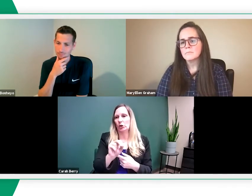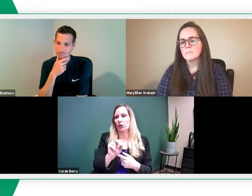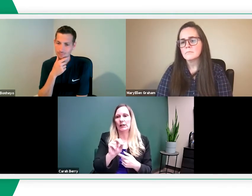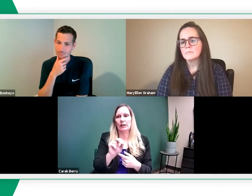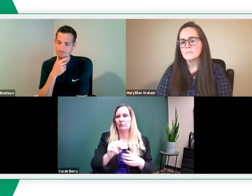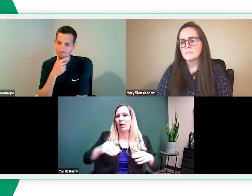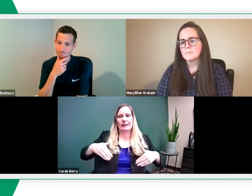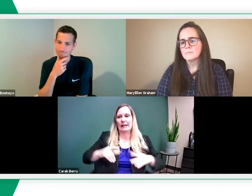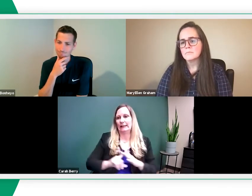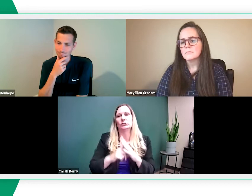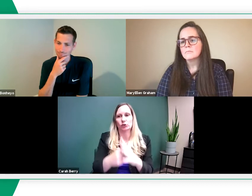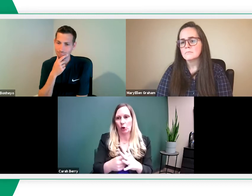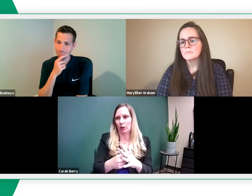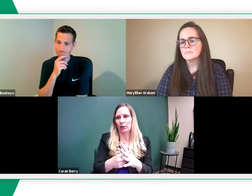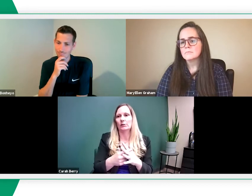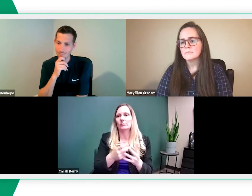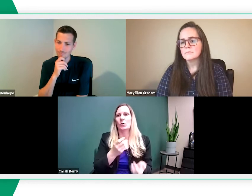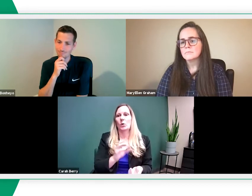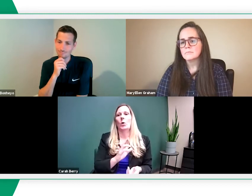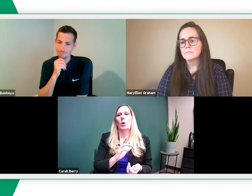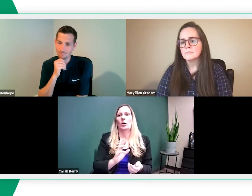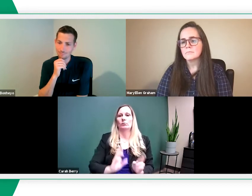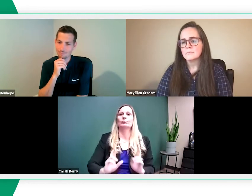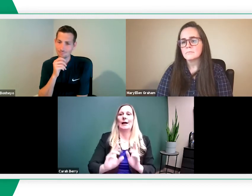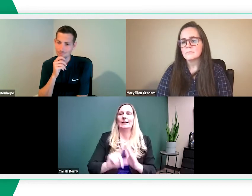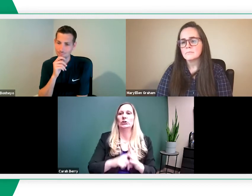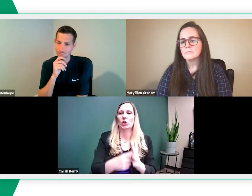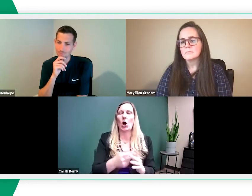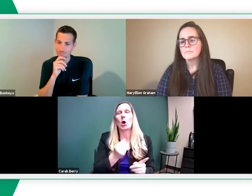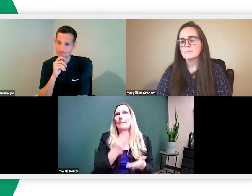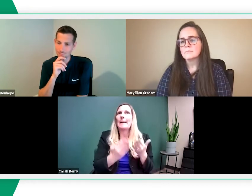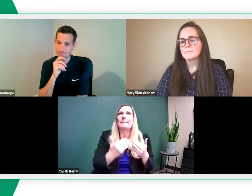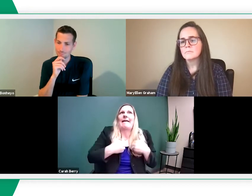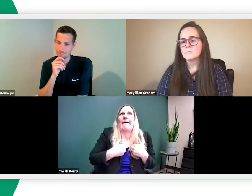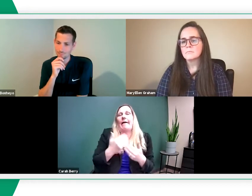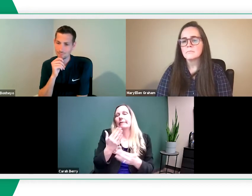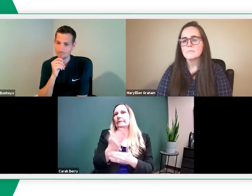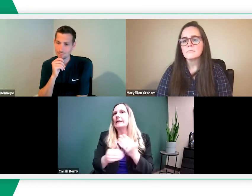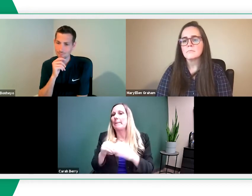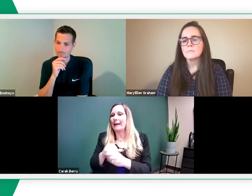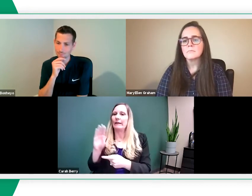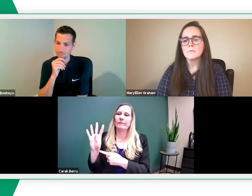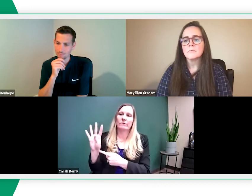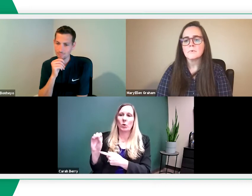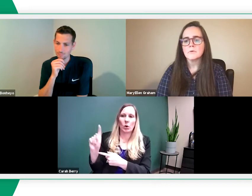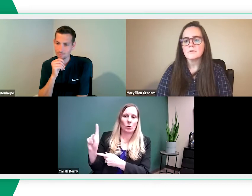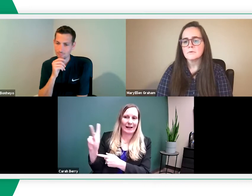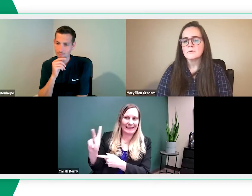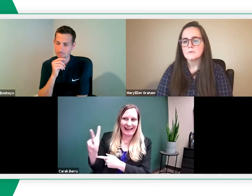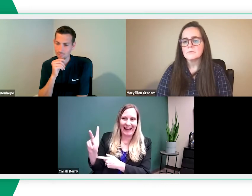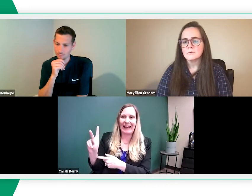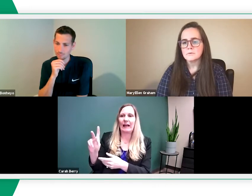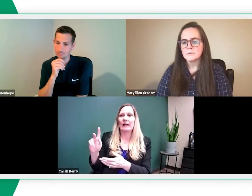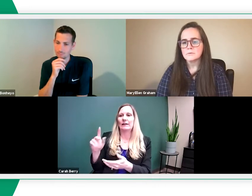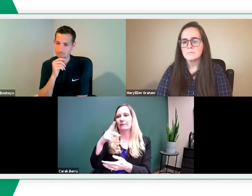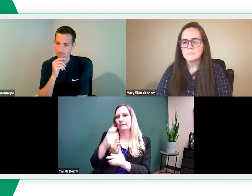Most people that show up are in their 30s and they haven't even started with retirement, or they're just ready to start, or maybe they